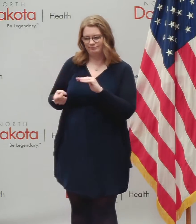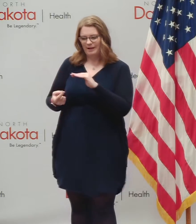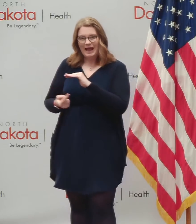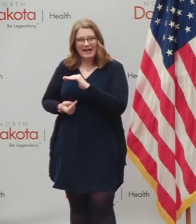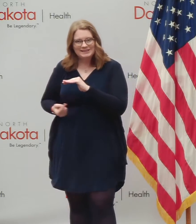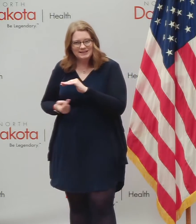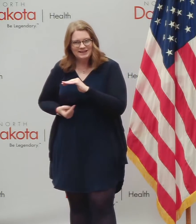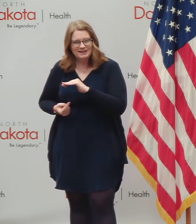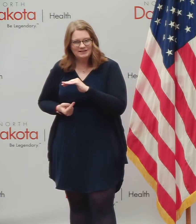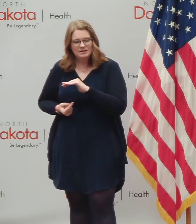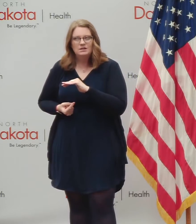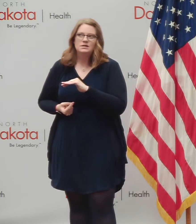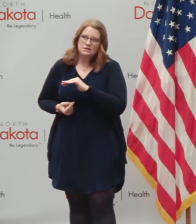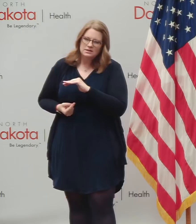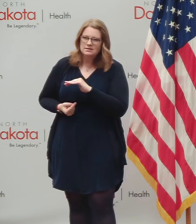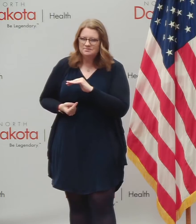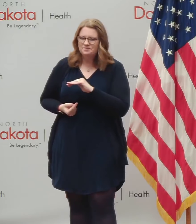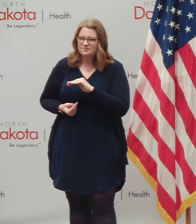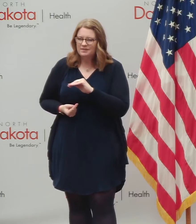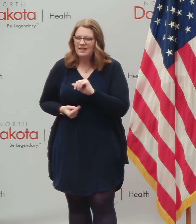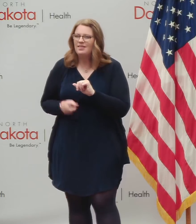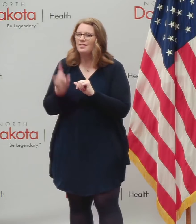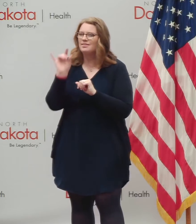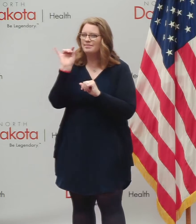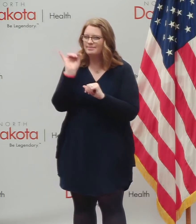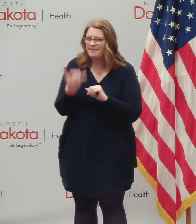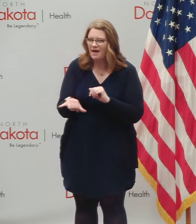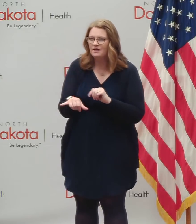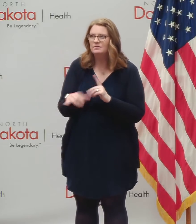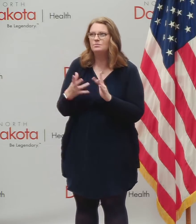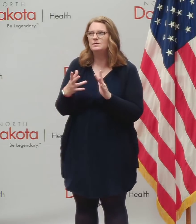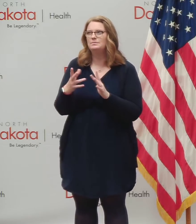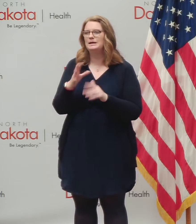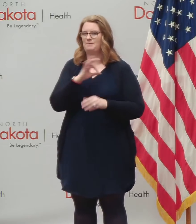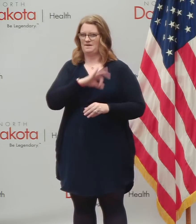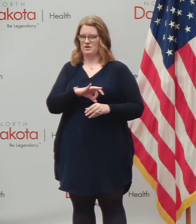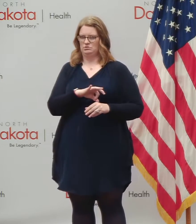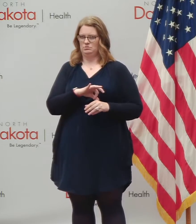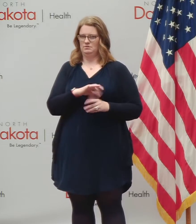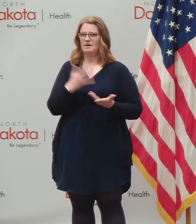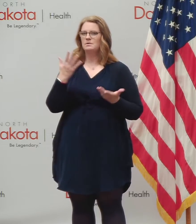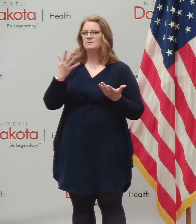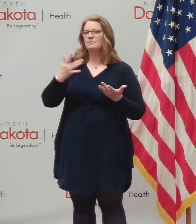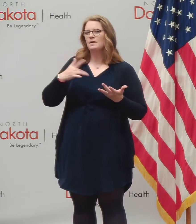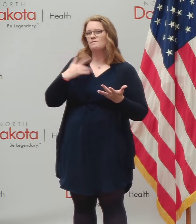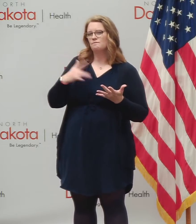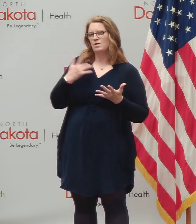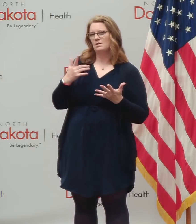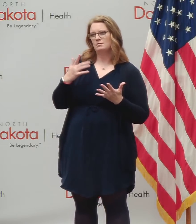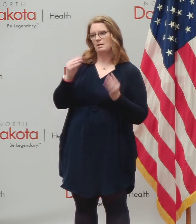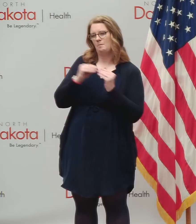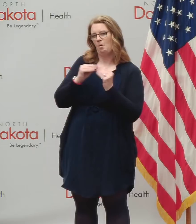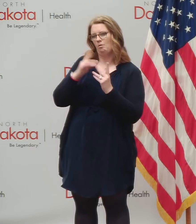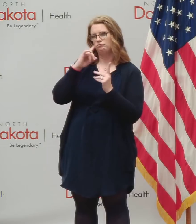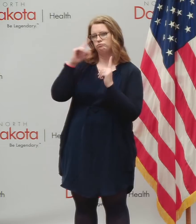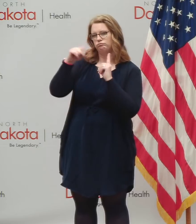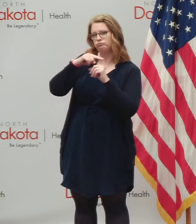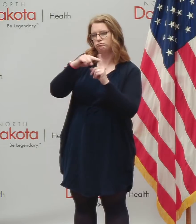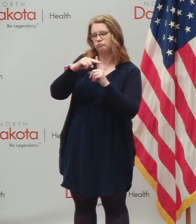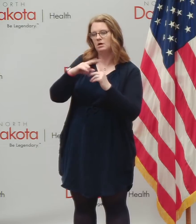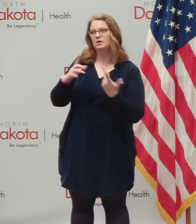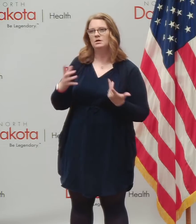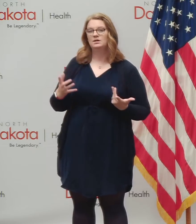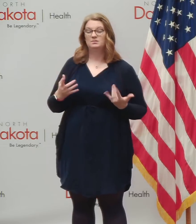another piece of hope that we're going to turn the corner. But right now, with the level